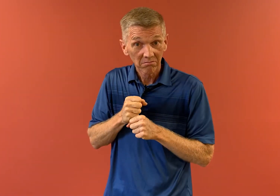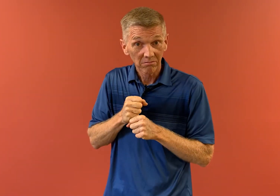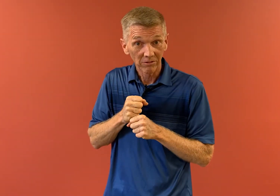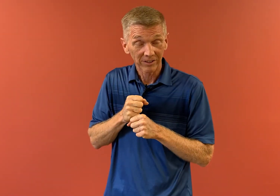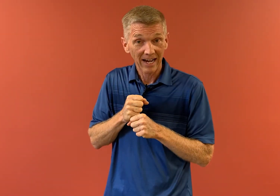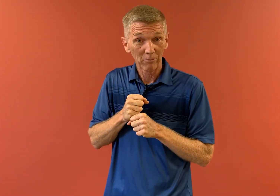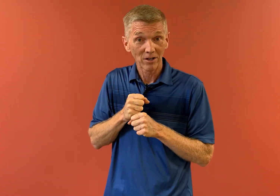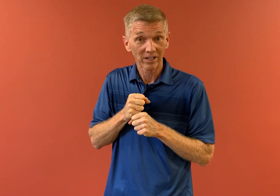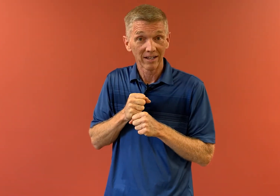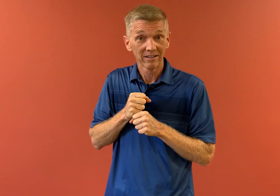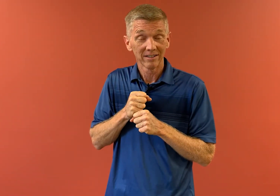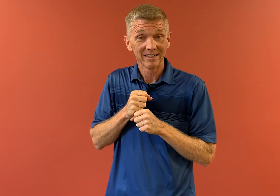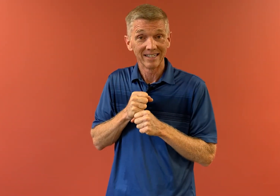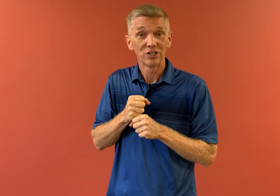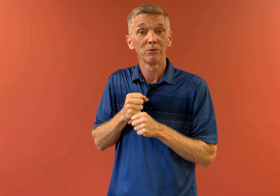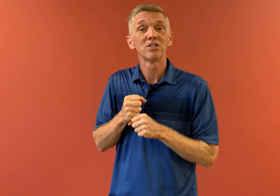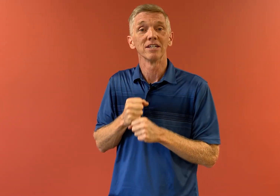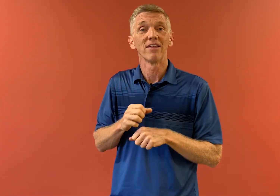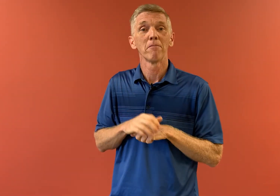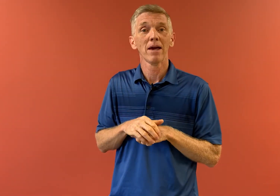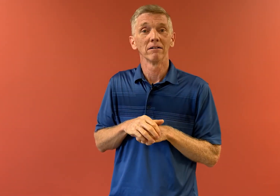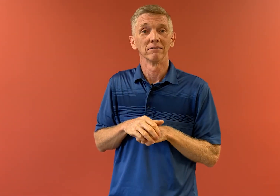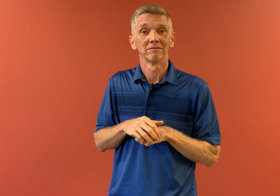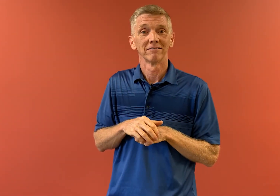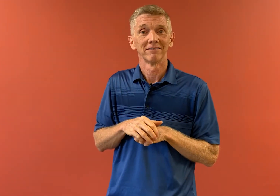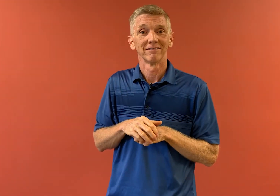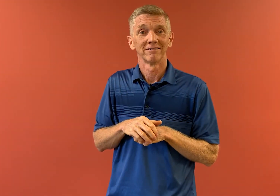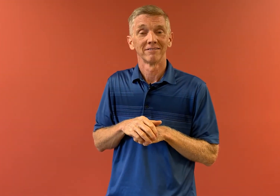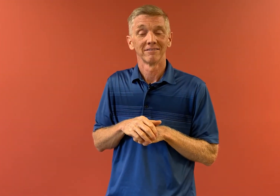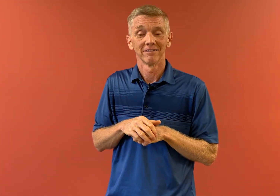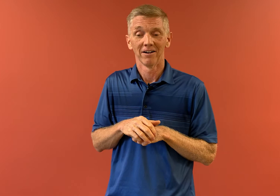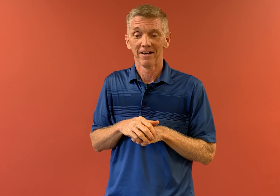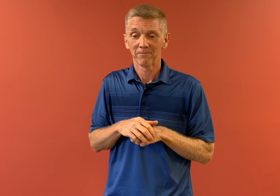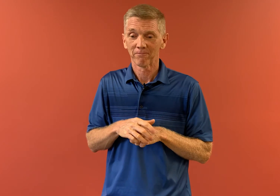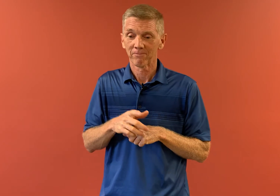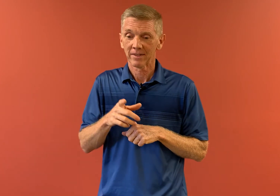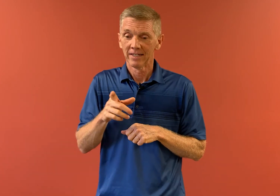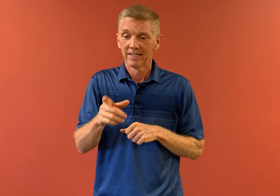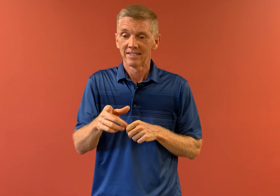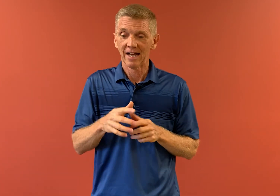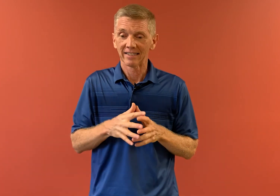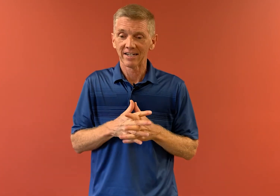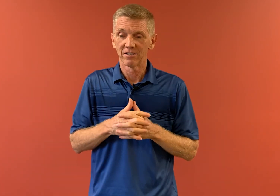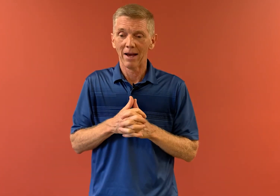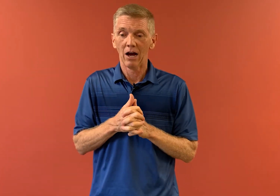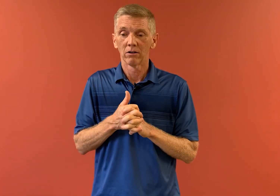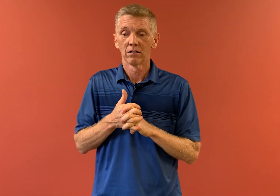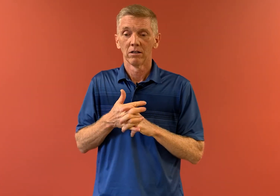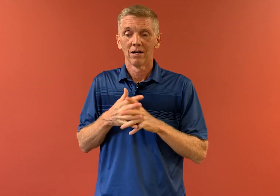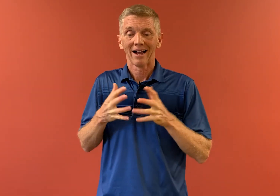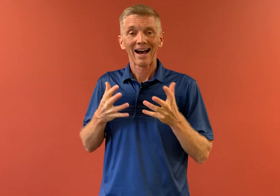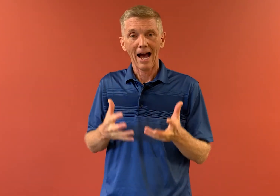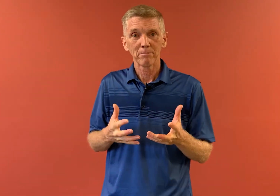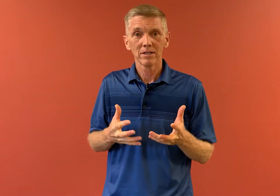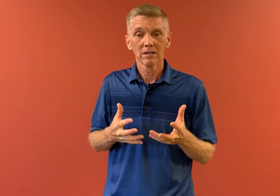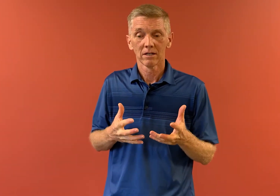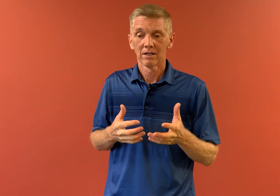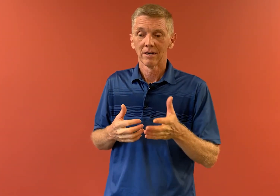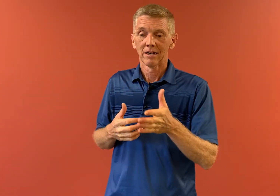Look at the eyebrows again. Did you receive that mail? All right. Let's talk next about copy,